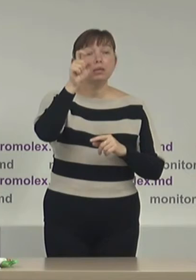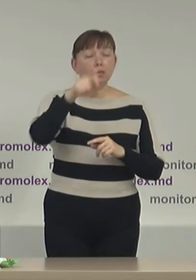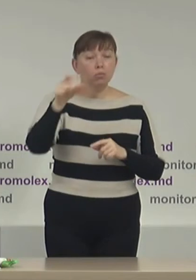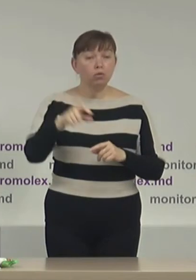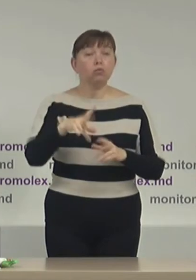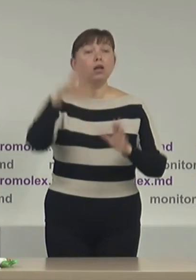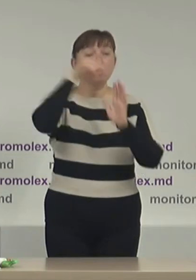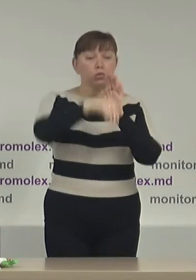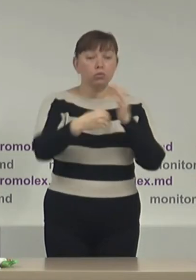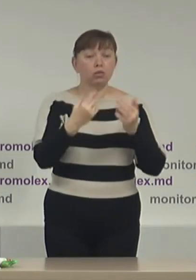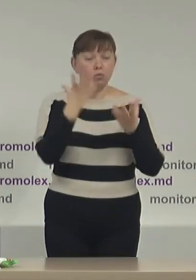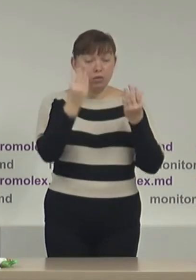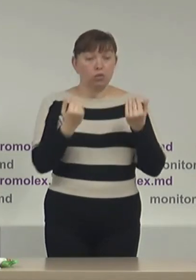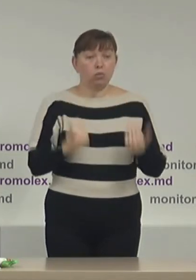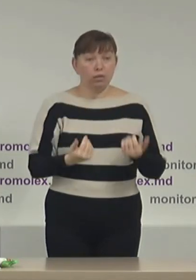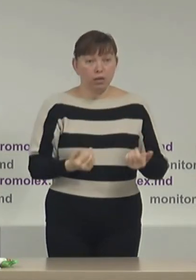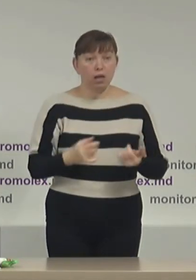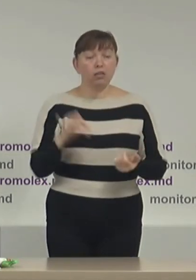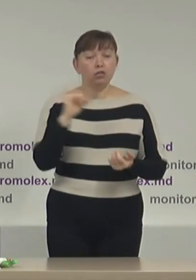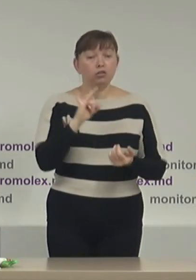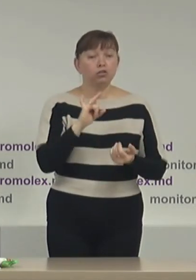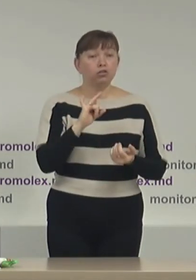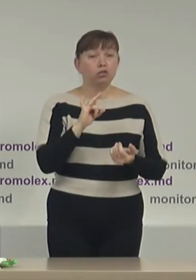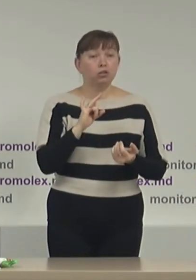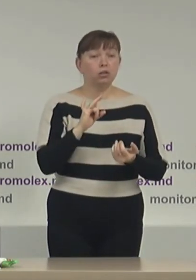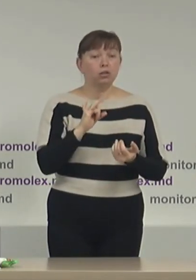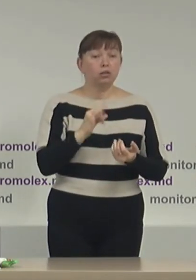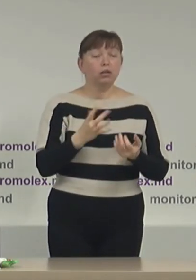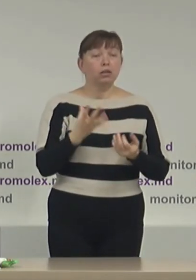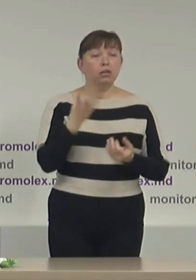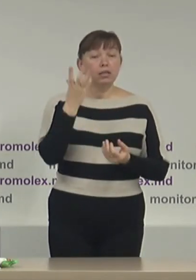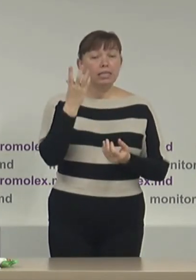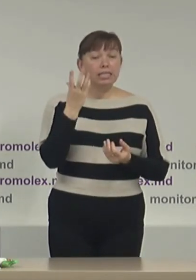of persons, including today, and